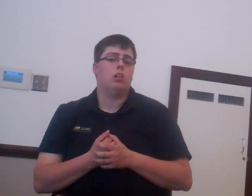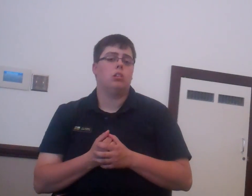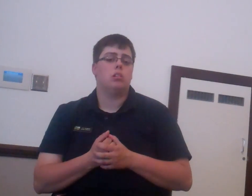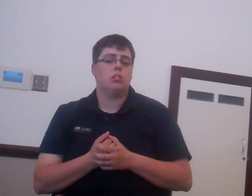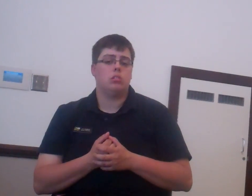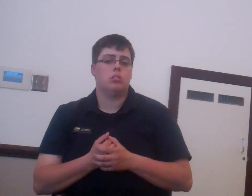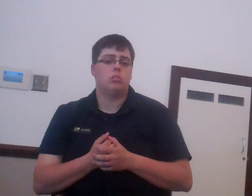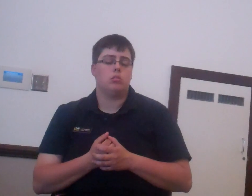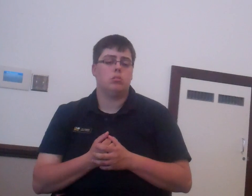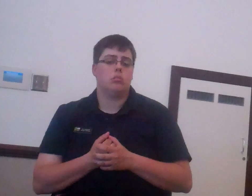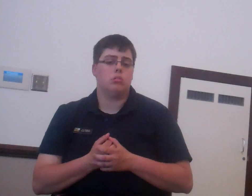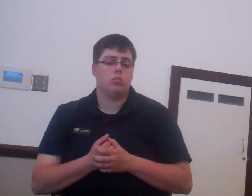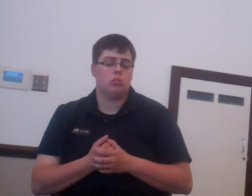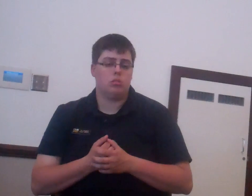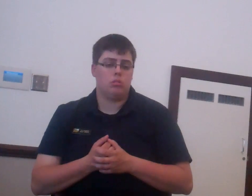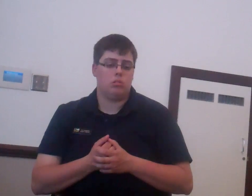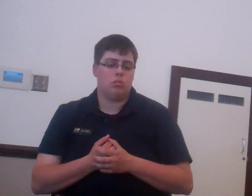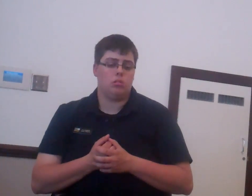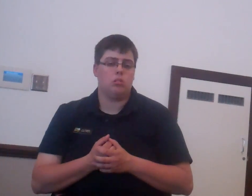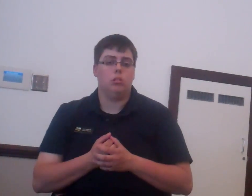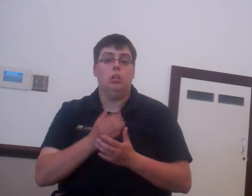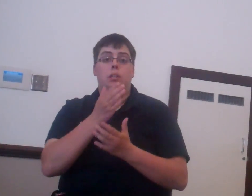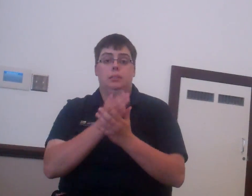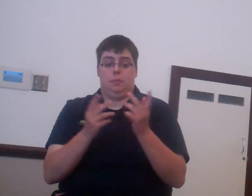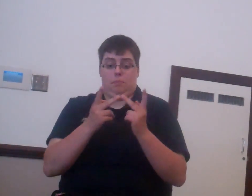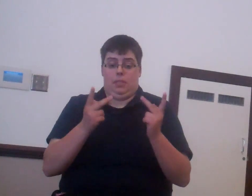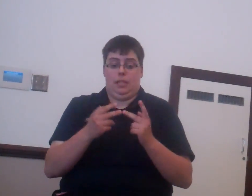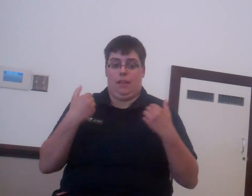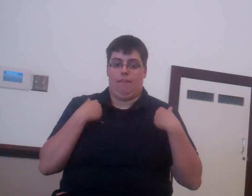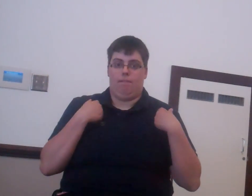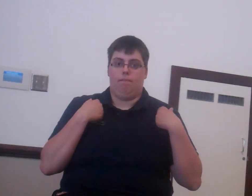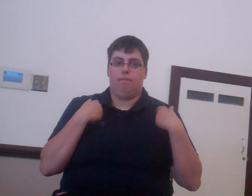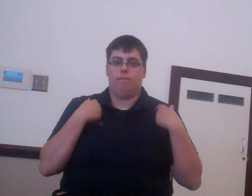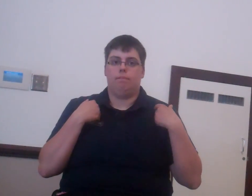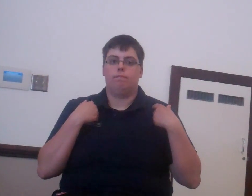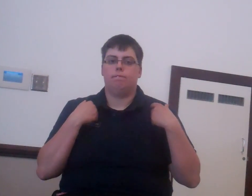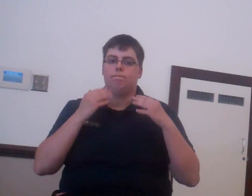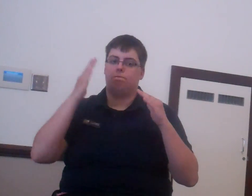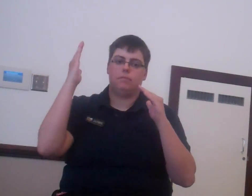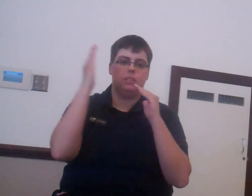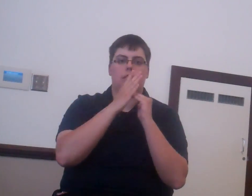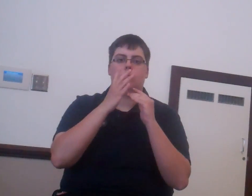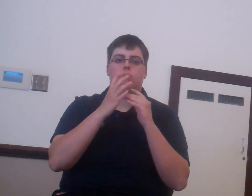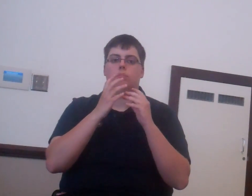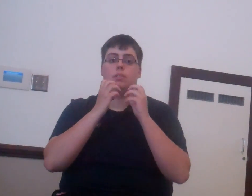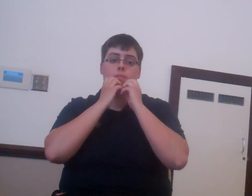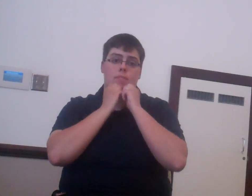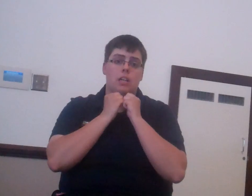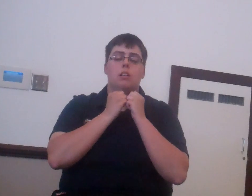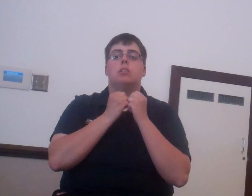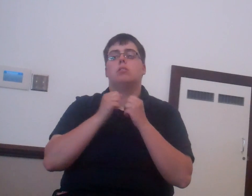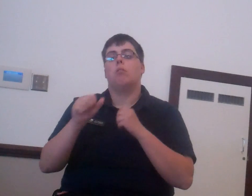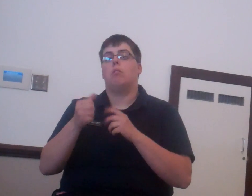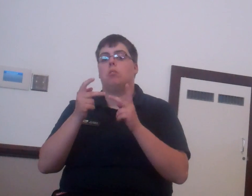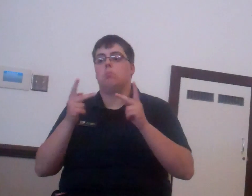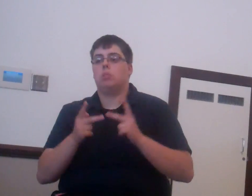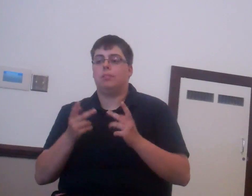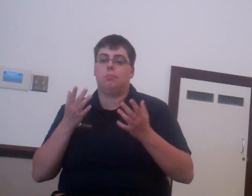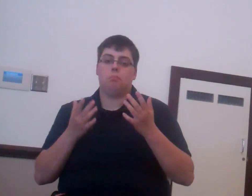places, high levels of performance might be a really strong value. In other places, it just might be like loyalty to the organization. Or in